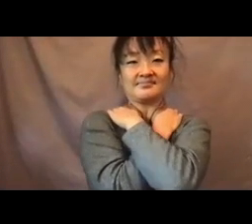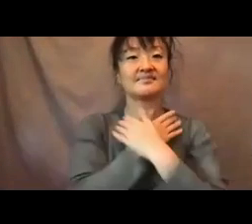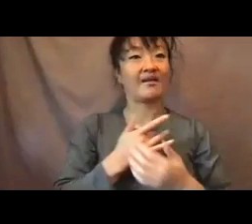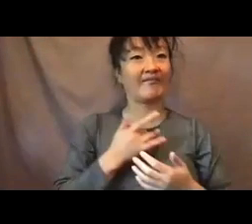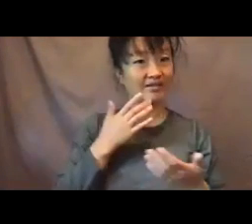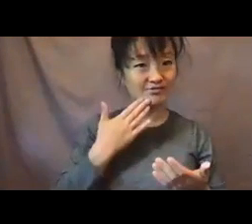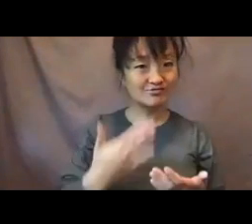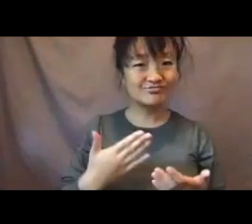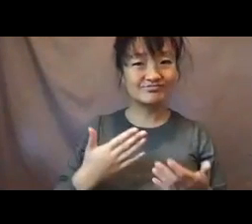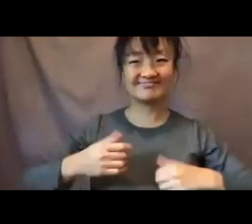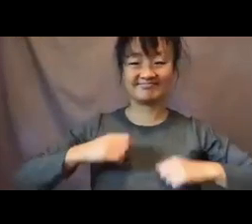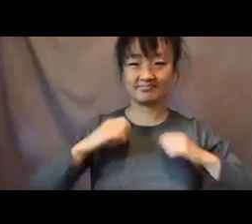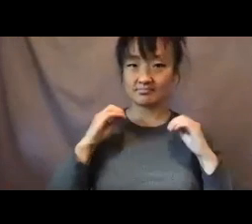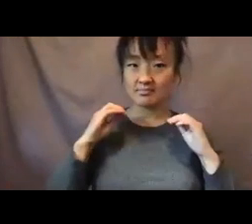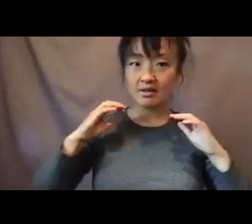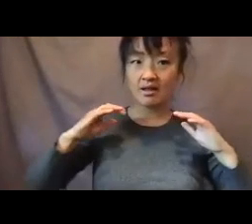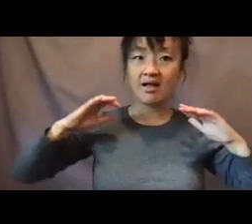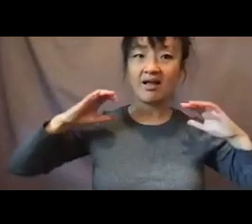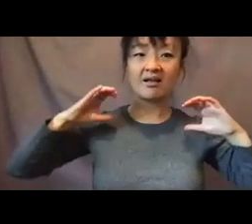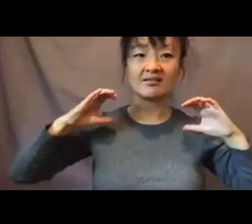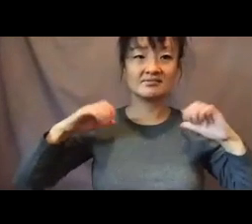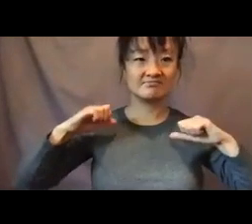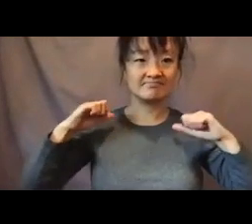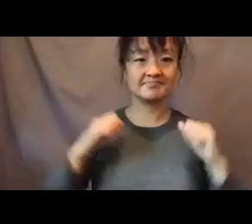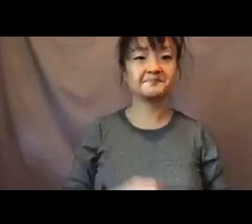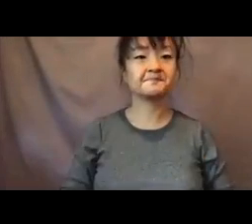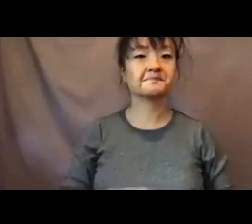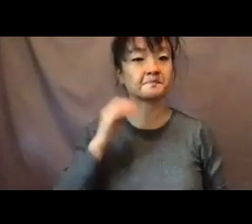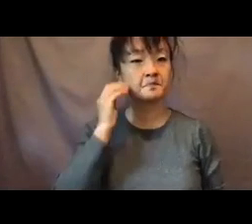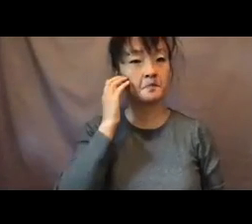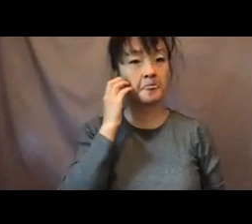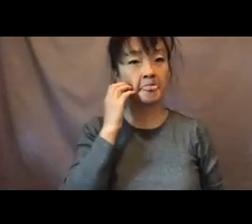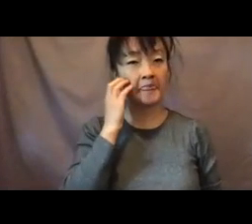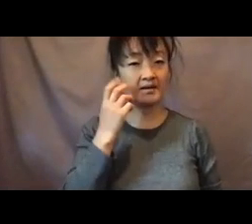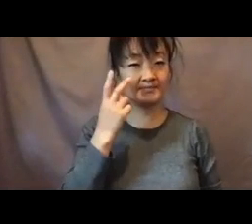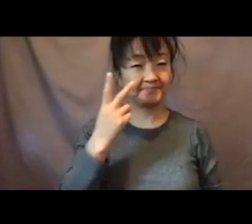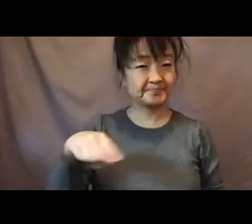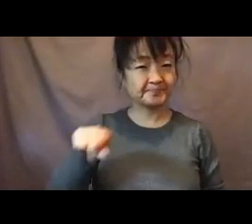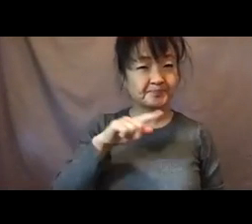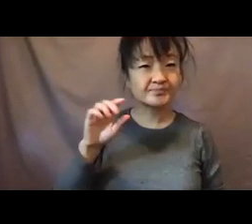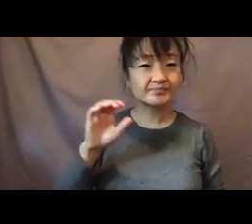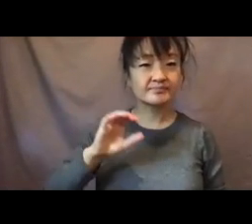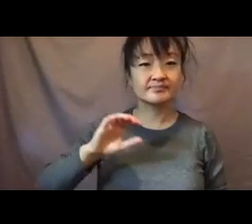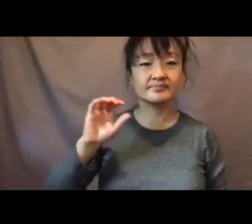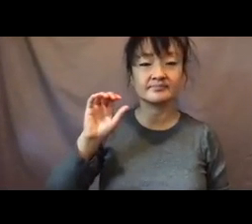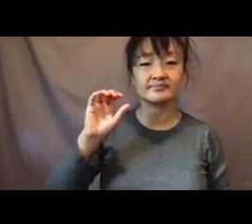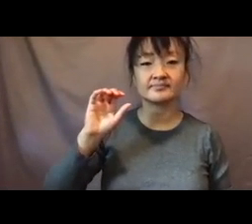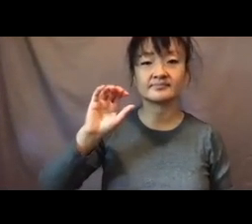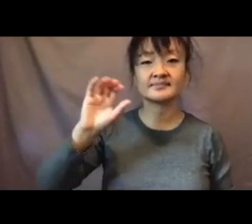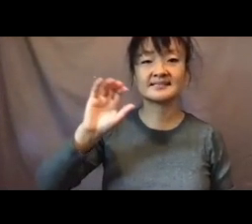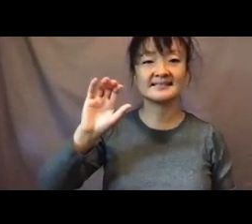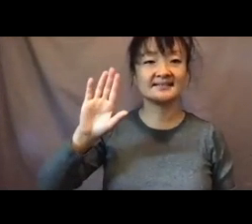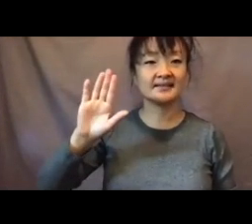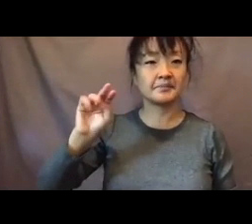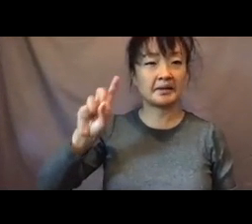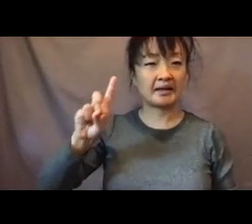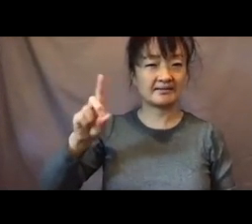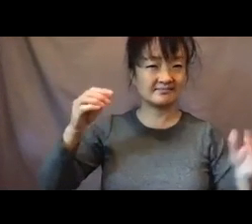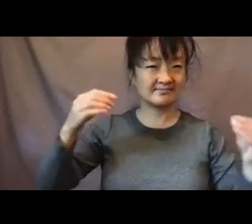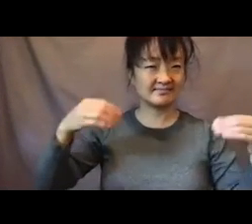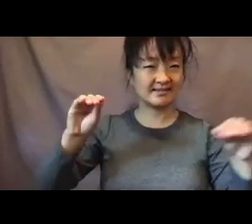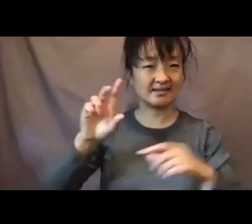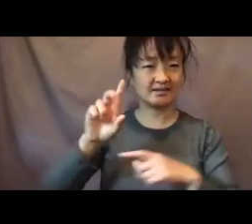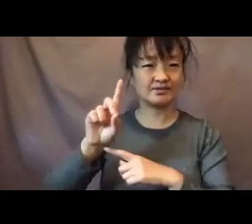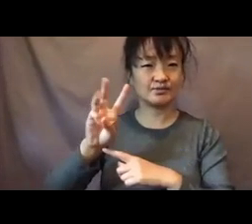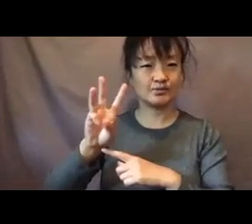And then finally, you might know this from, if you've ever seen C-bands, they were selling C-bands, they sell them at Dwayne Reed and all those places. It's basically an